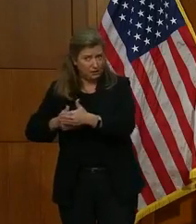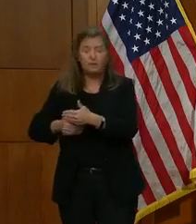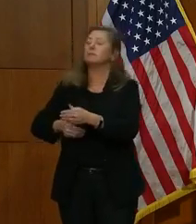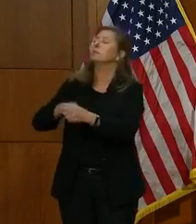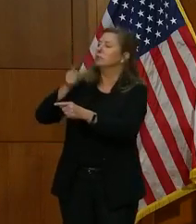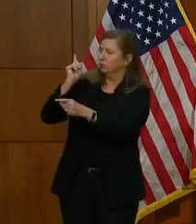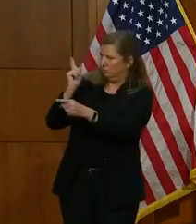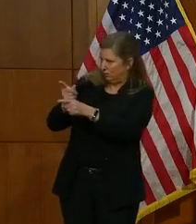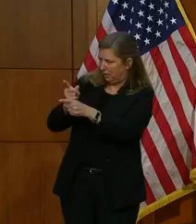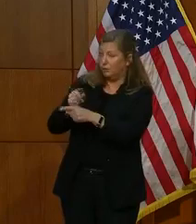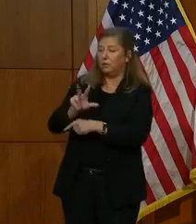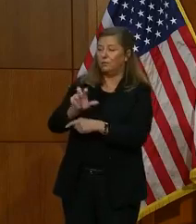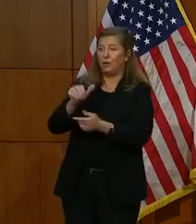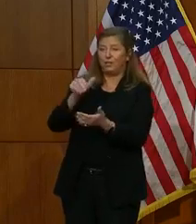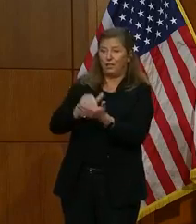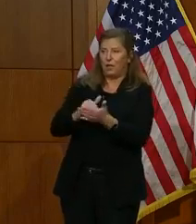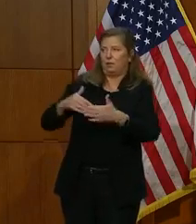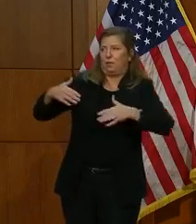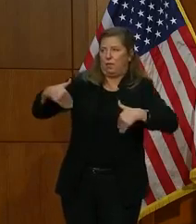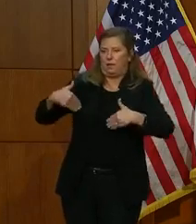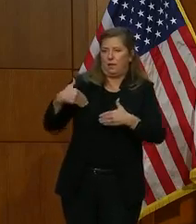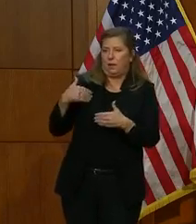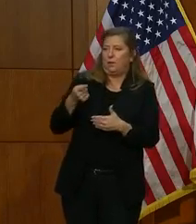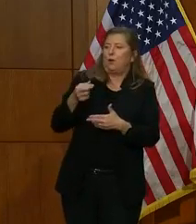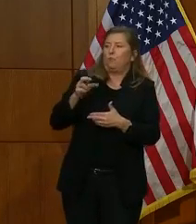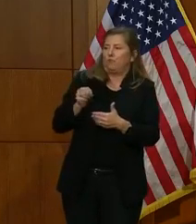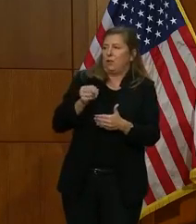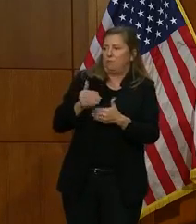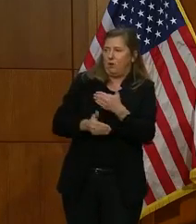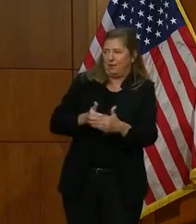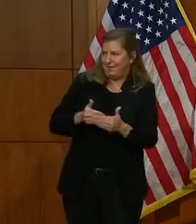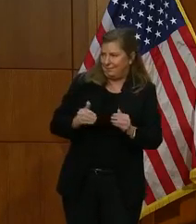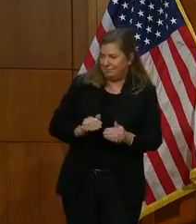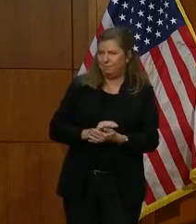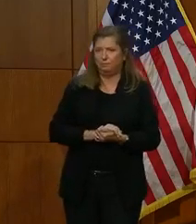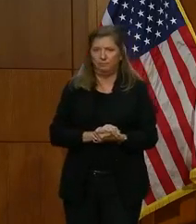correct. 300,000 have not been pre-processed.